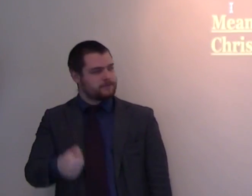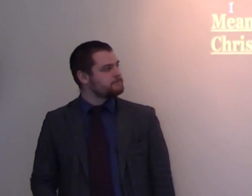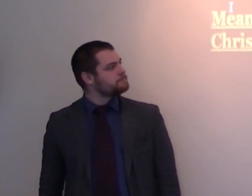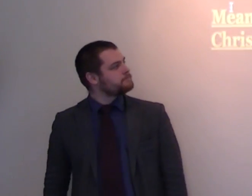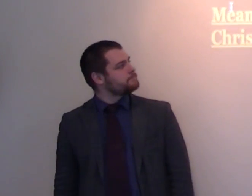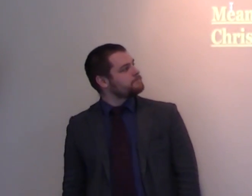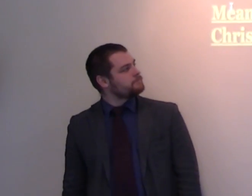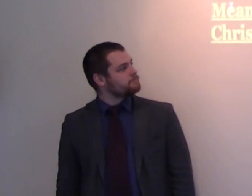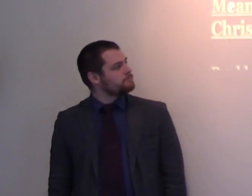I suffer for Christ.